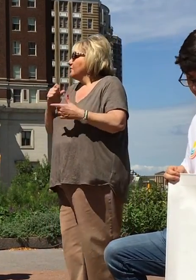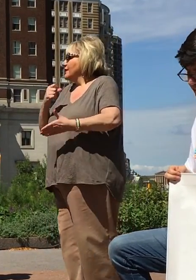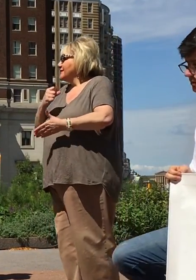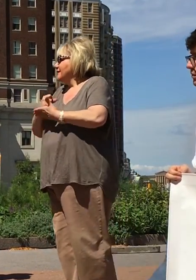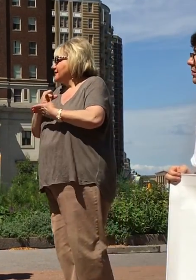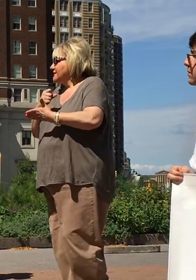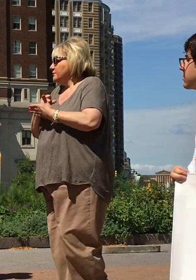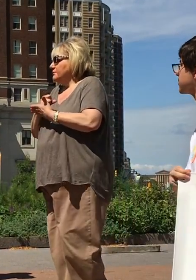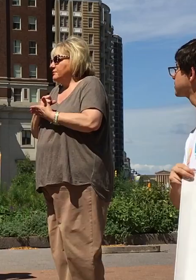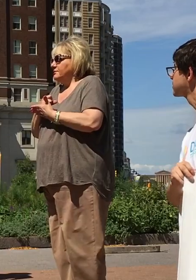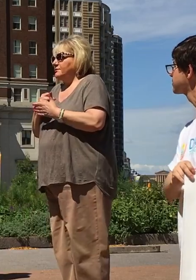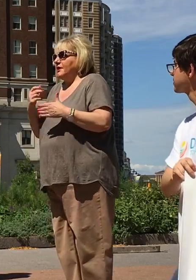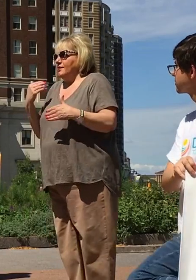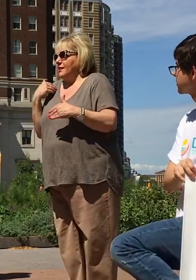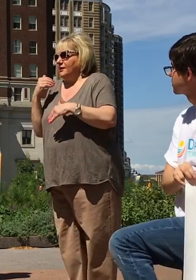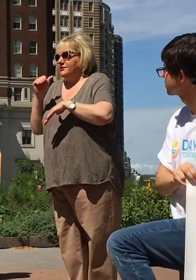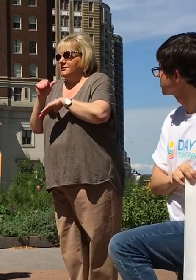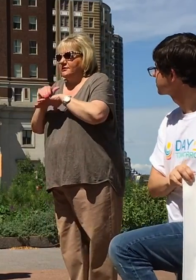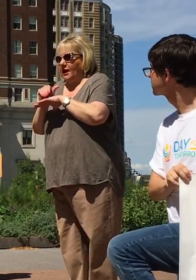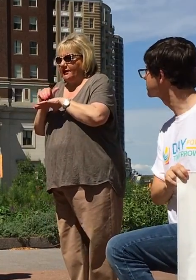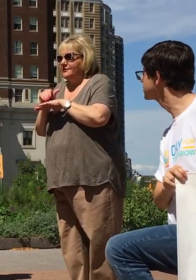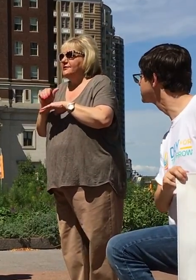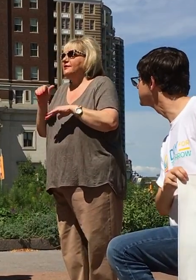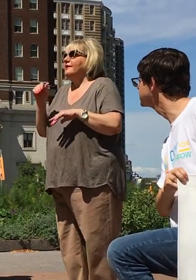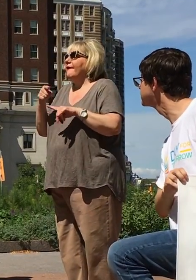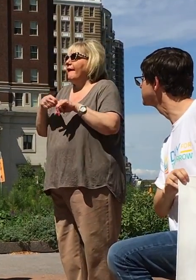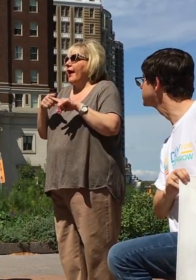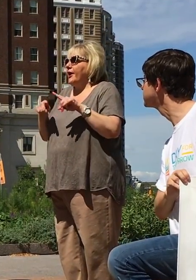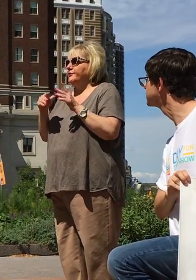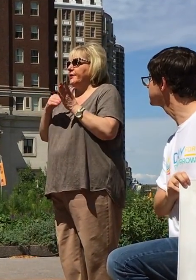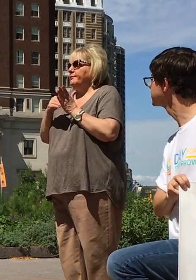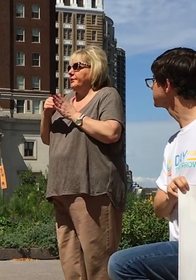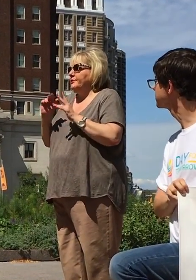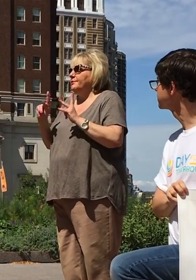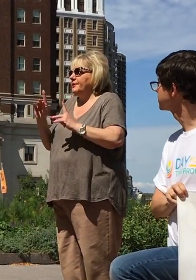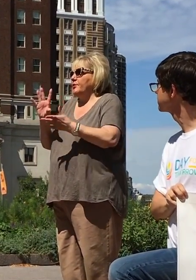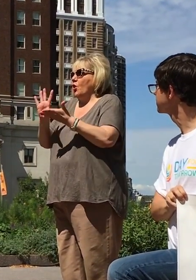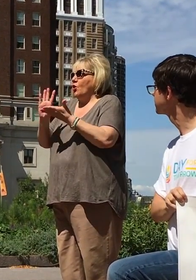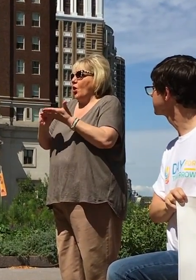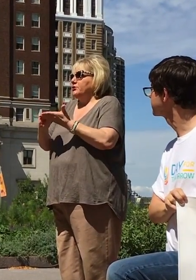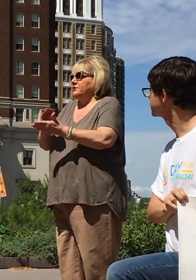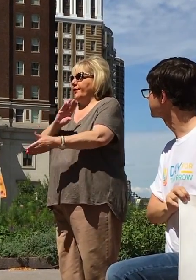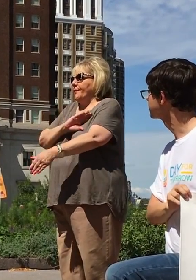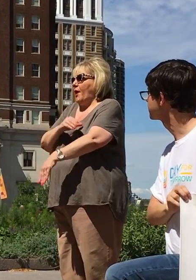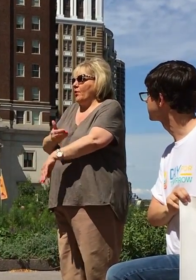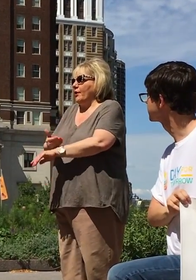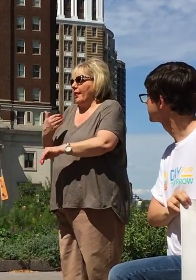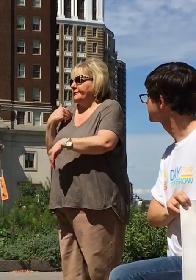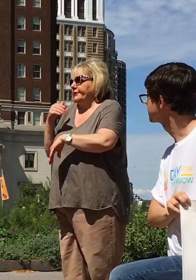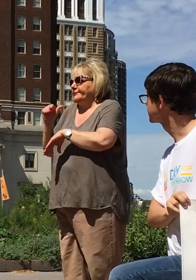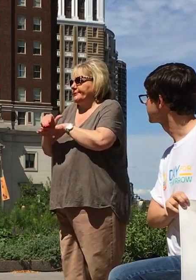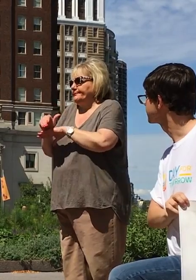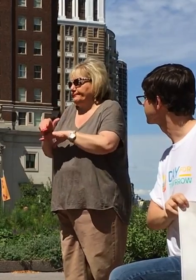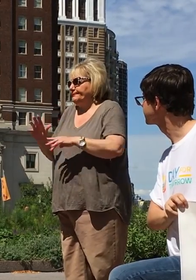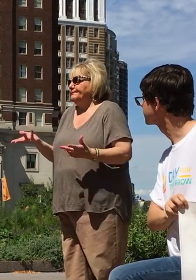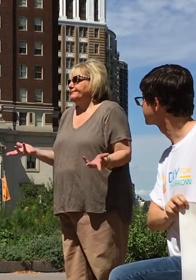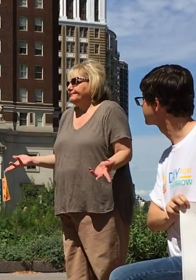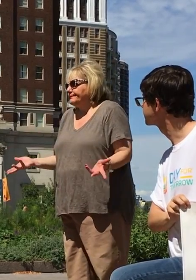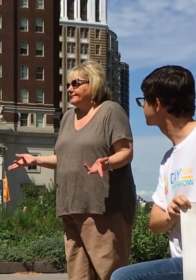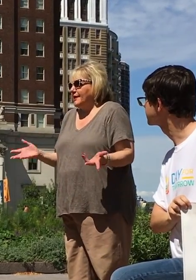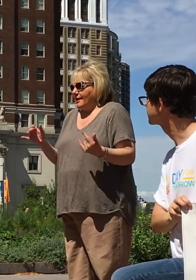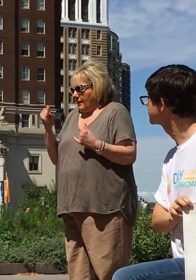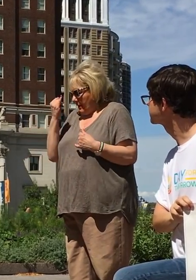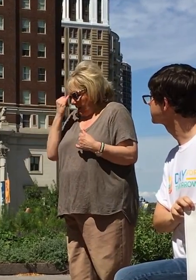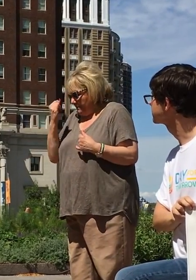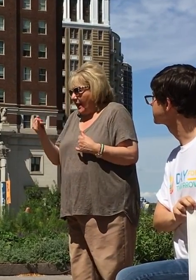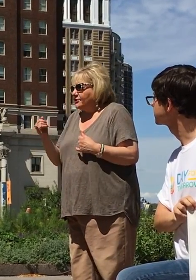last night, 500,000 people lost power all of a sudden. As Marco was saying, imagine if a child